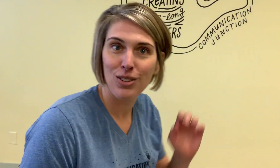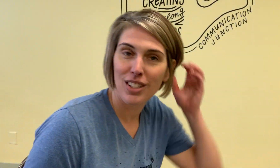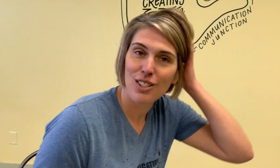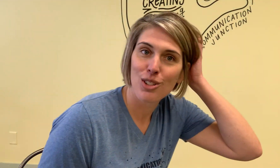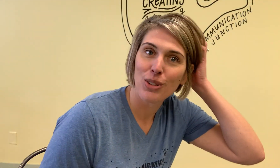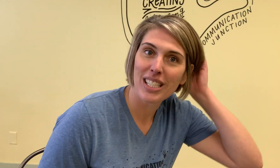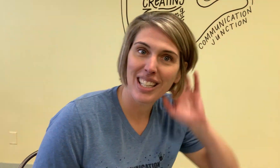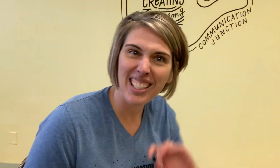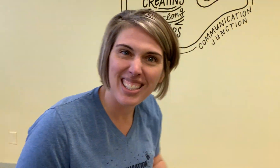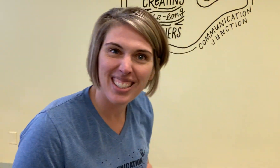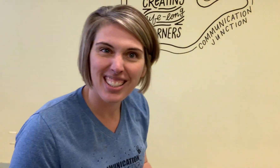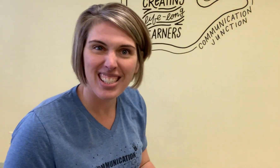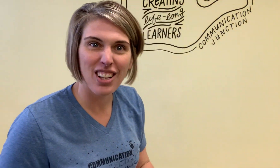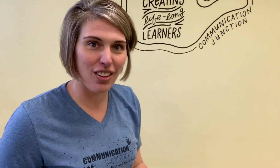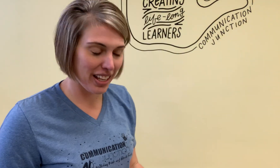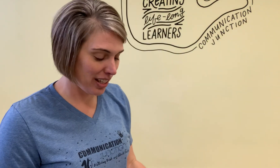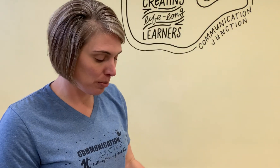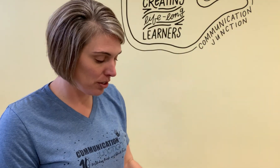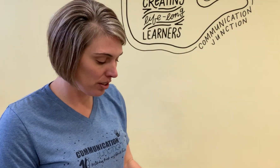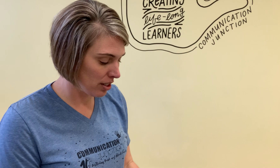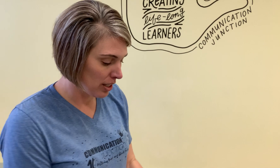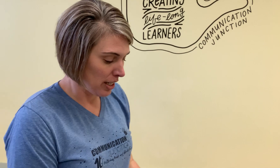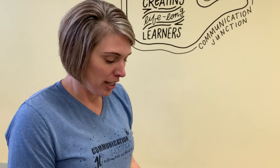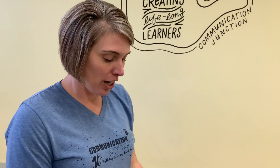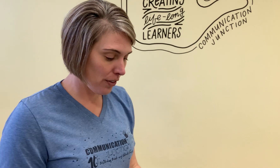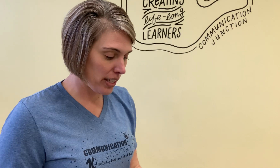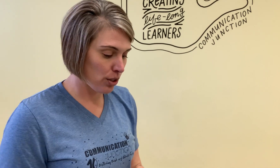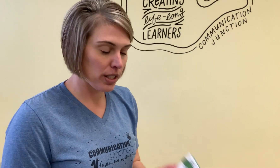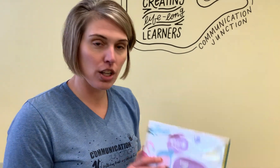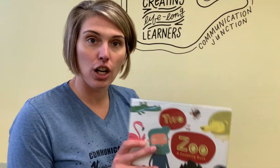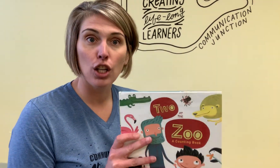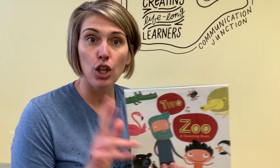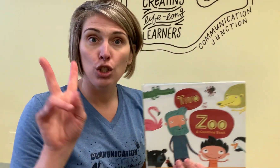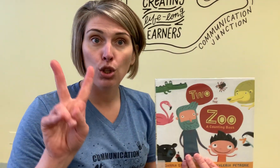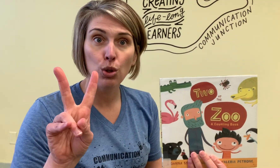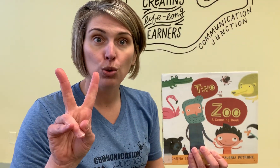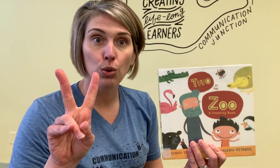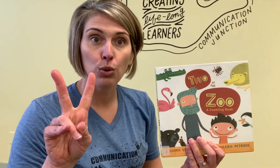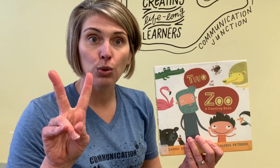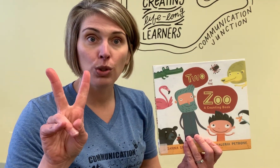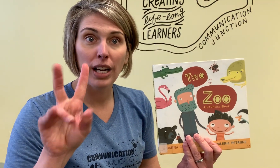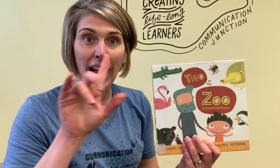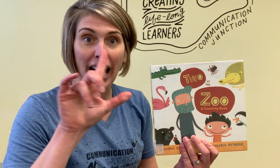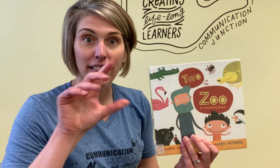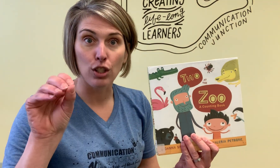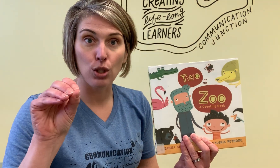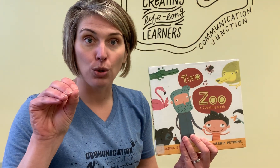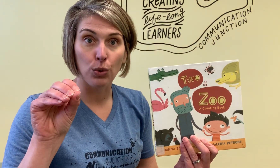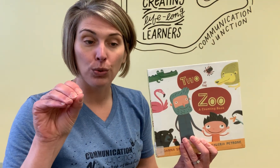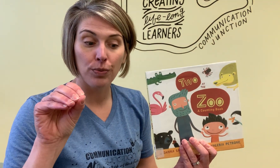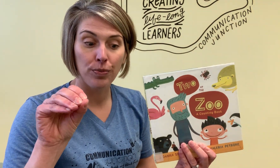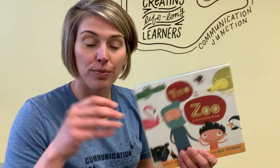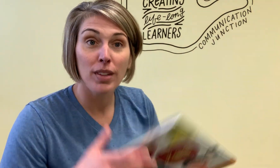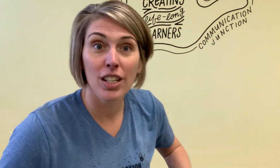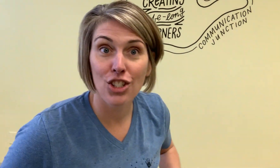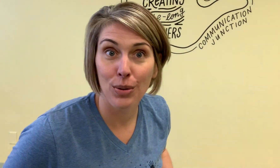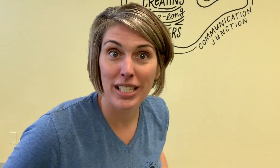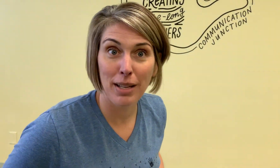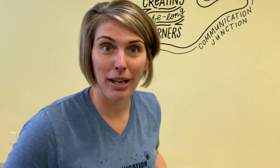to the zoo, isn't it? See all the animals? All right, so it's called 2 at the zoo. Shall we sing about